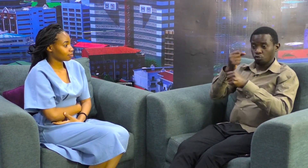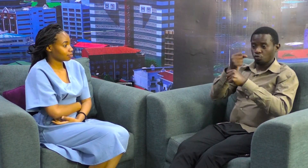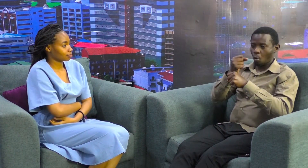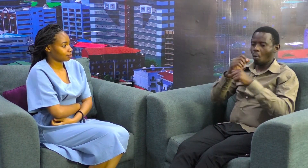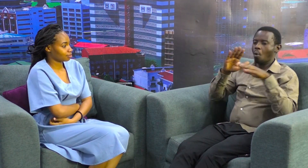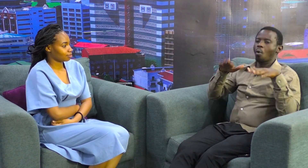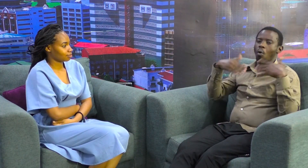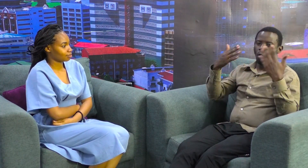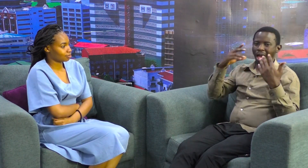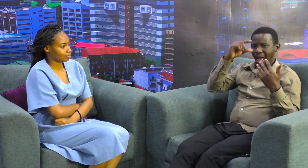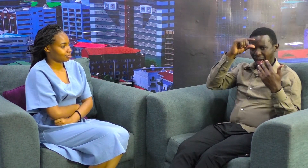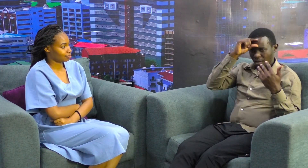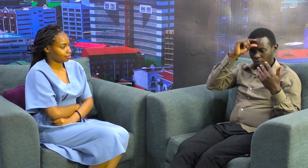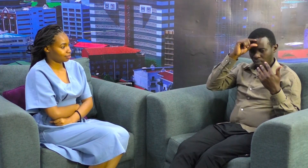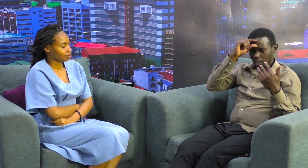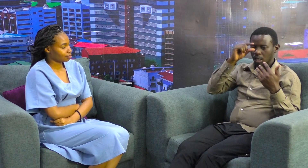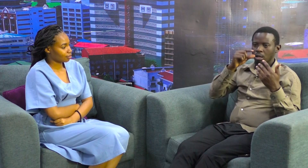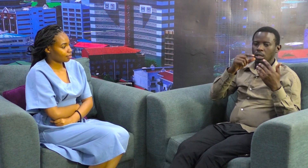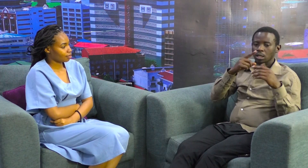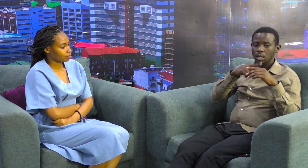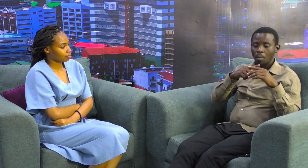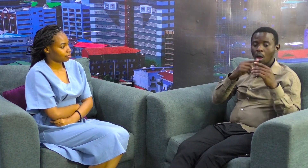or conditions. We work with government